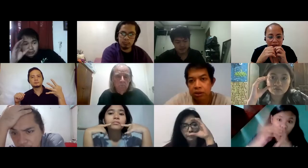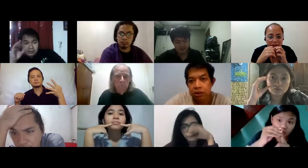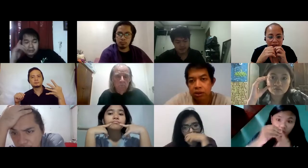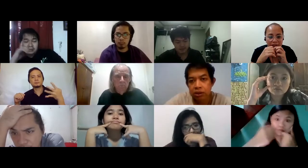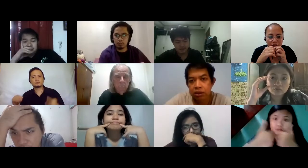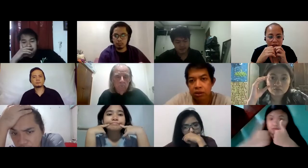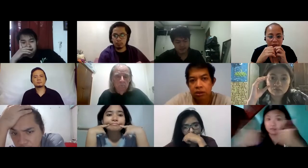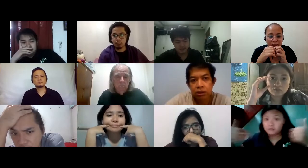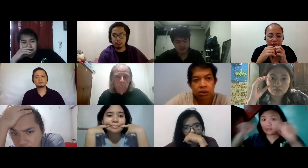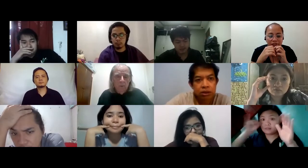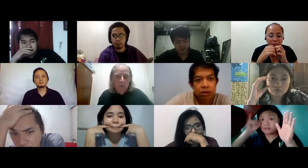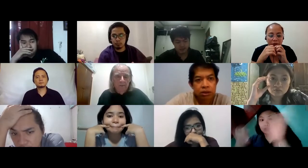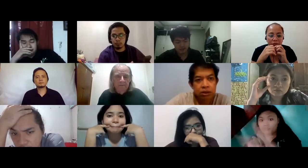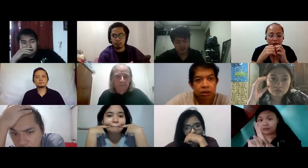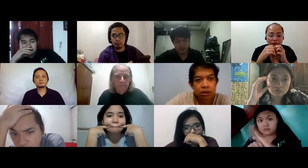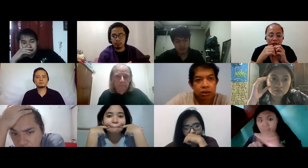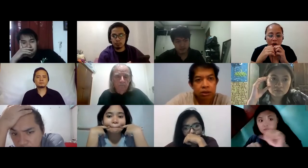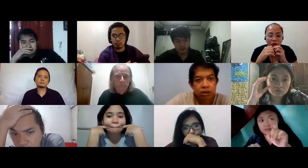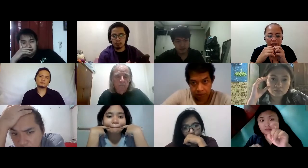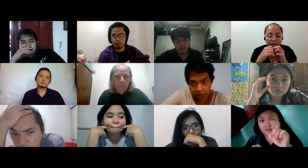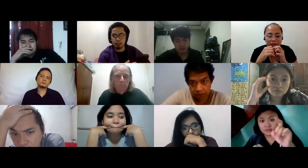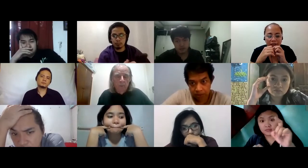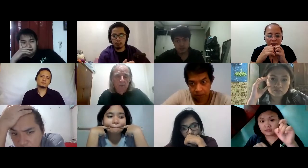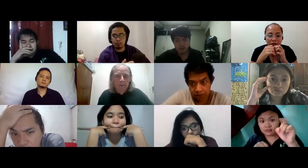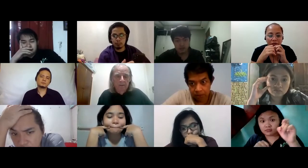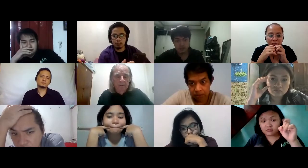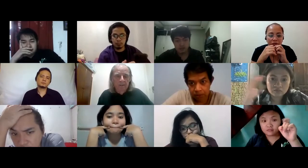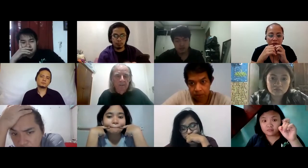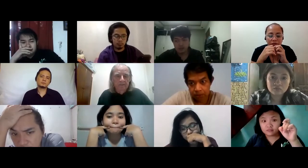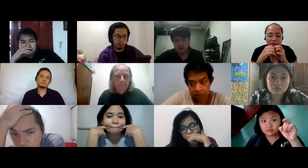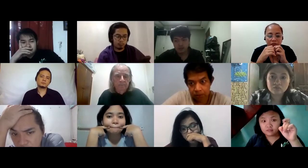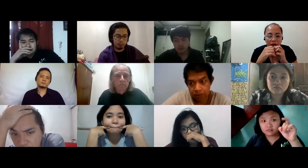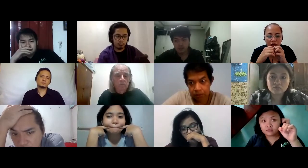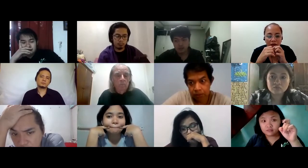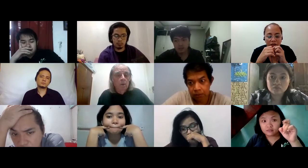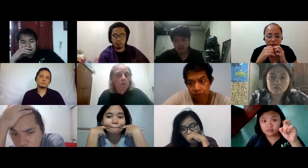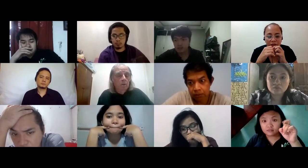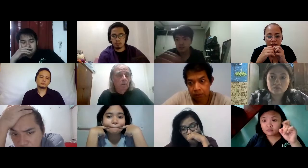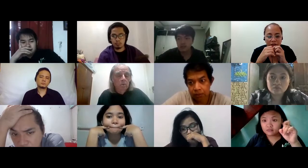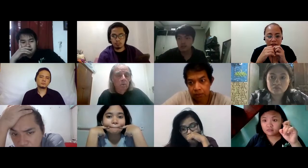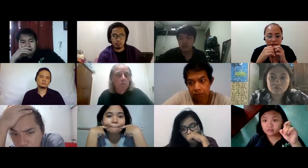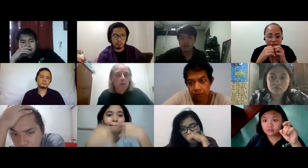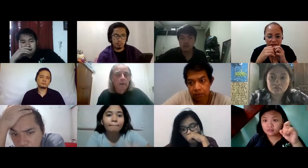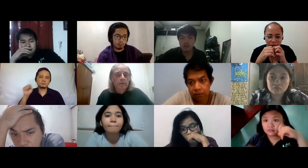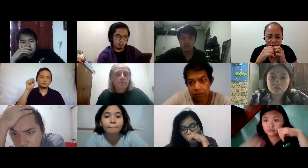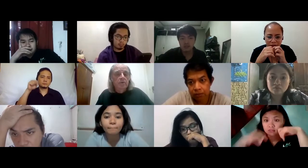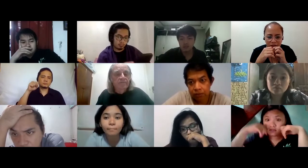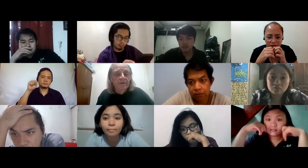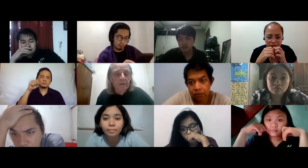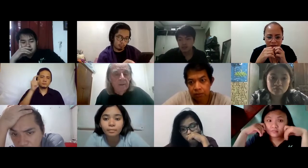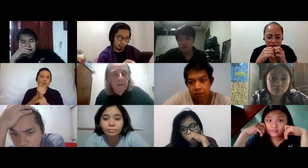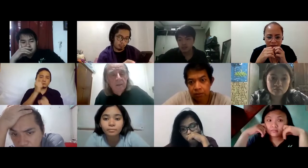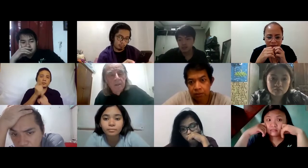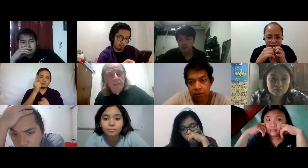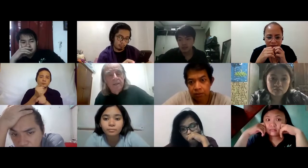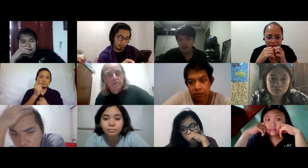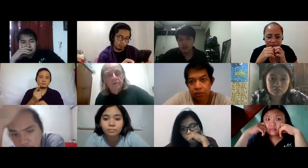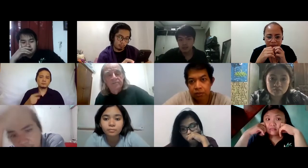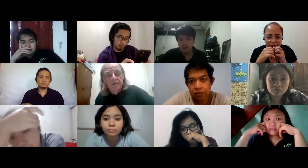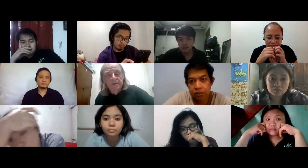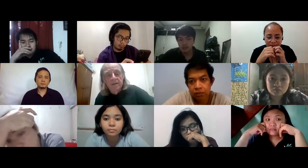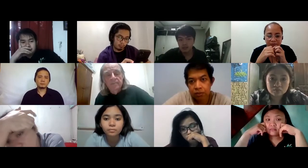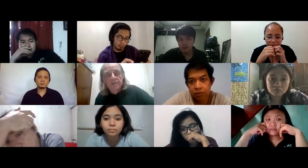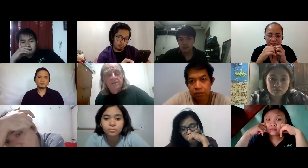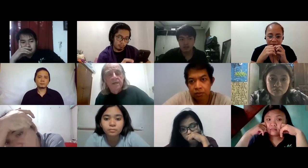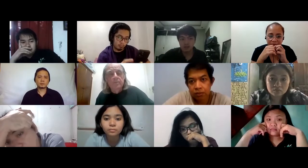Manila? We have separate. We have own identity. We have own community. Is that the Right. question? So